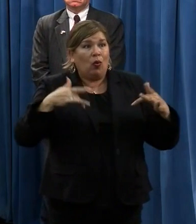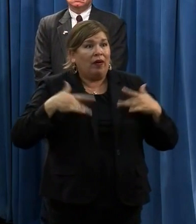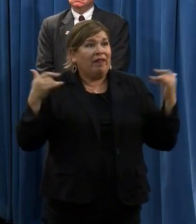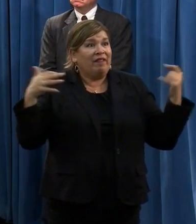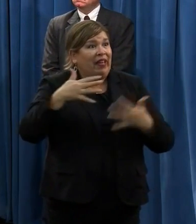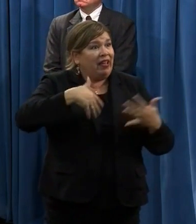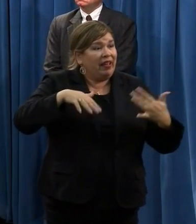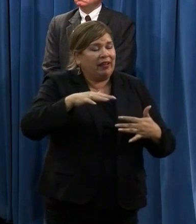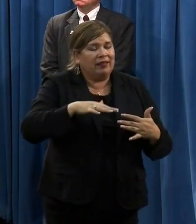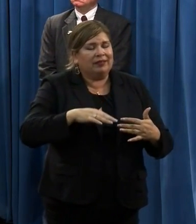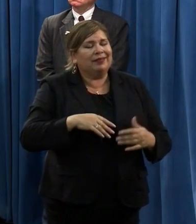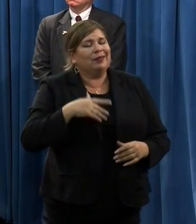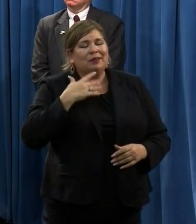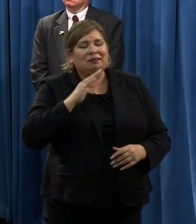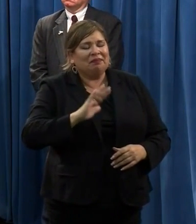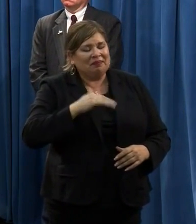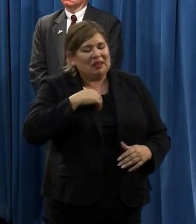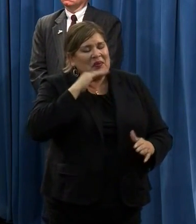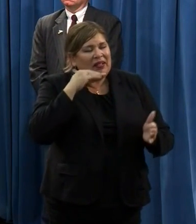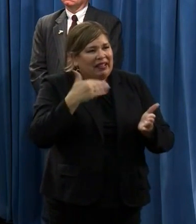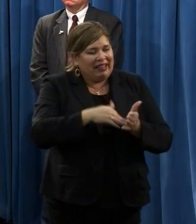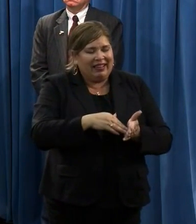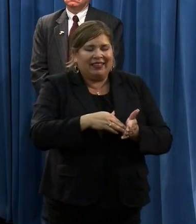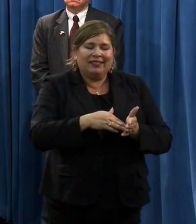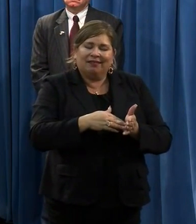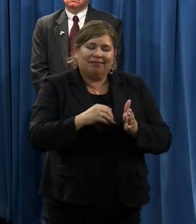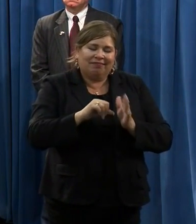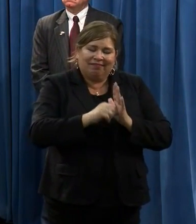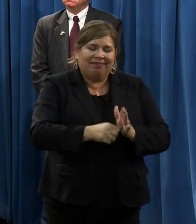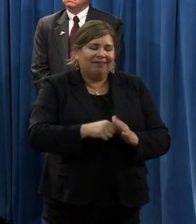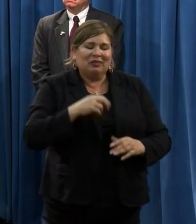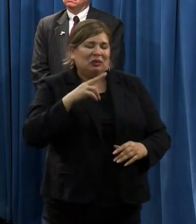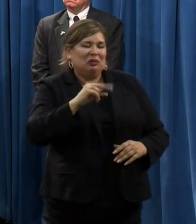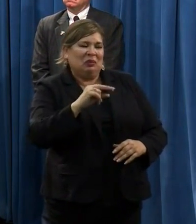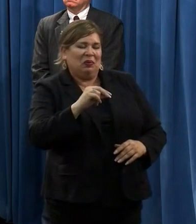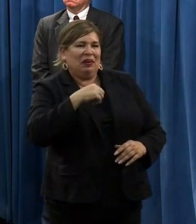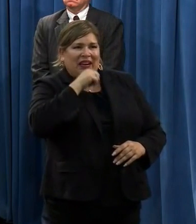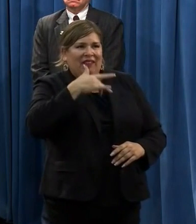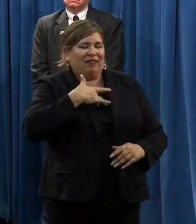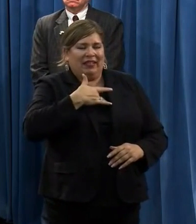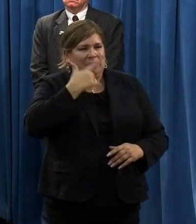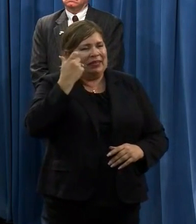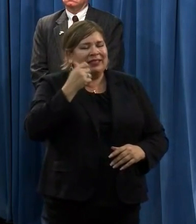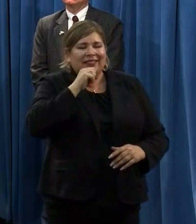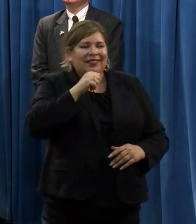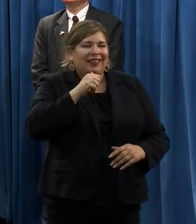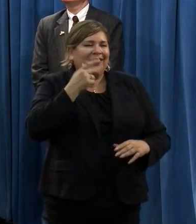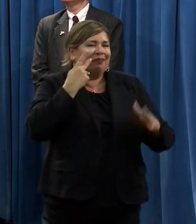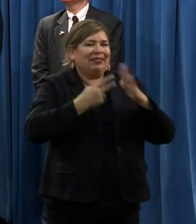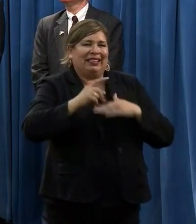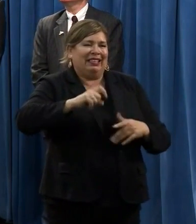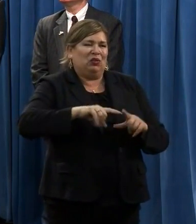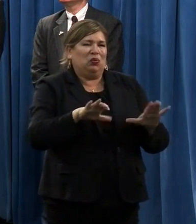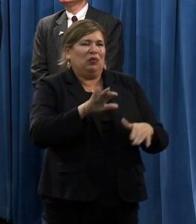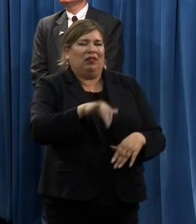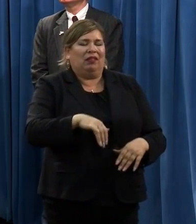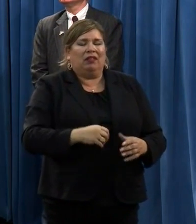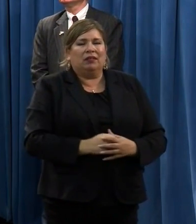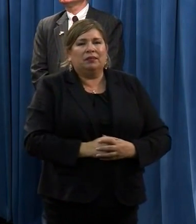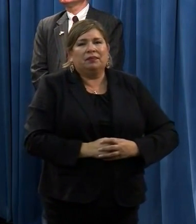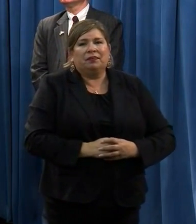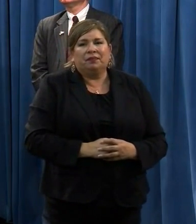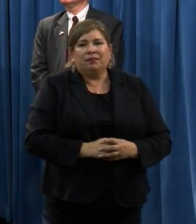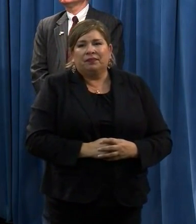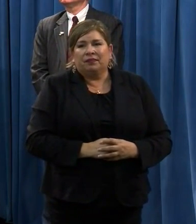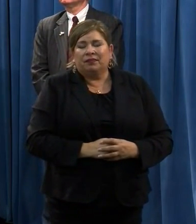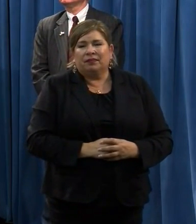for even more clarity. No, because I don't expect the need to do that. What about, you mentioned earlier that Disneyland and like casinos